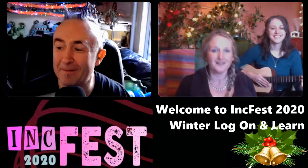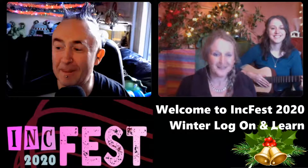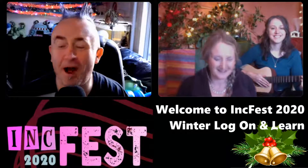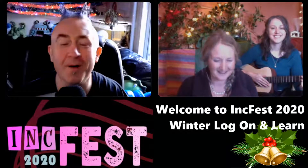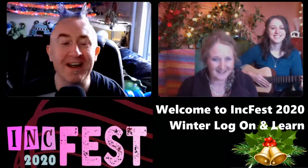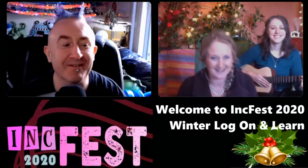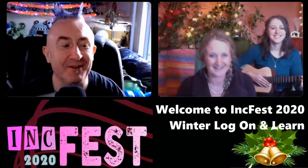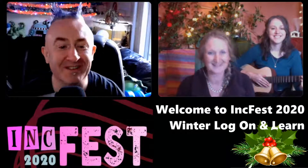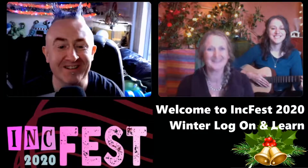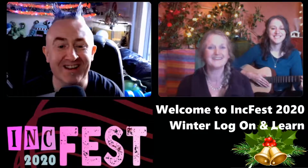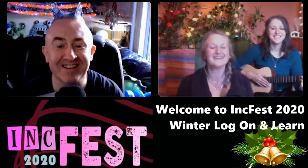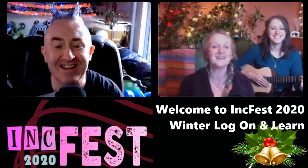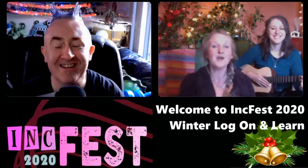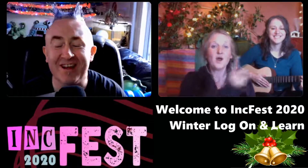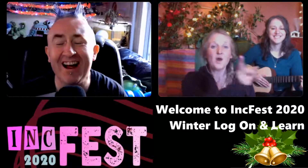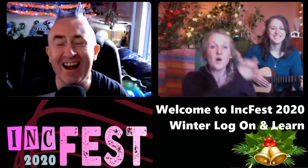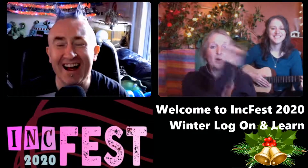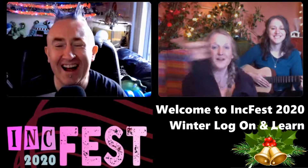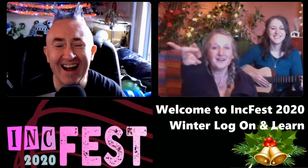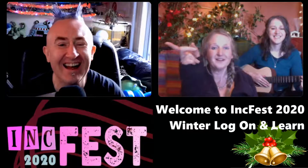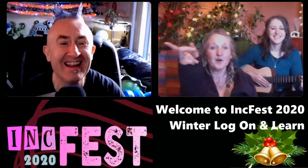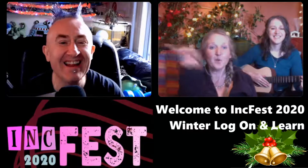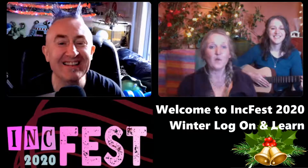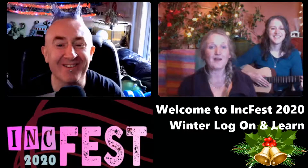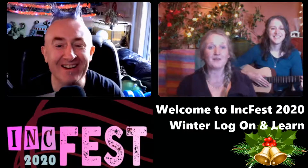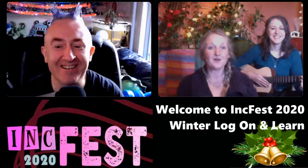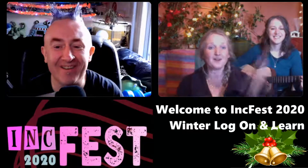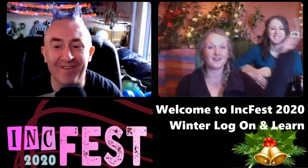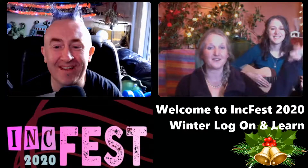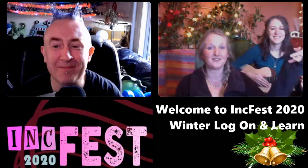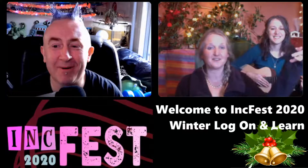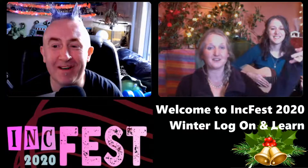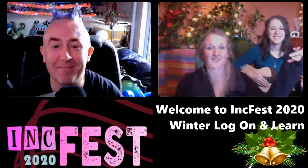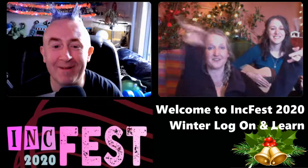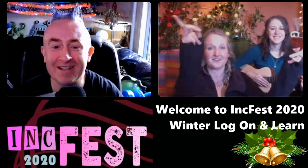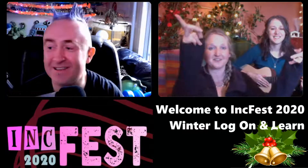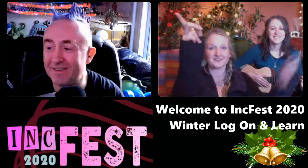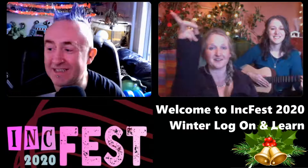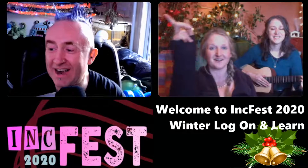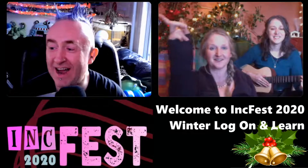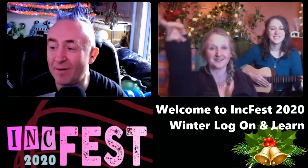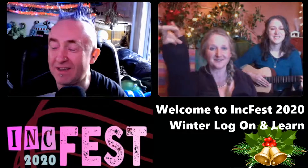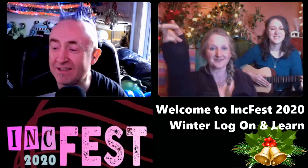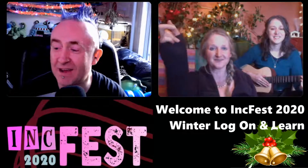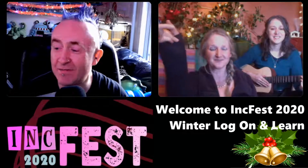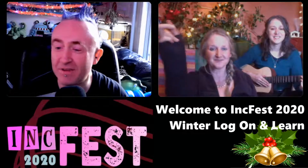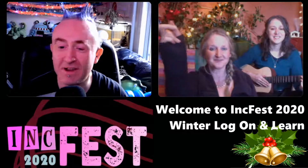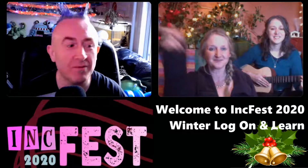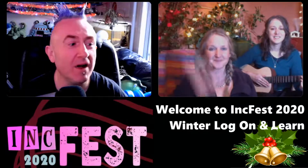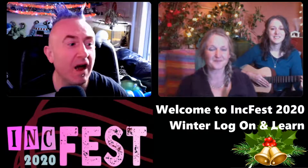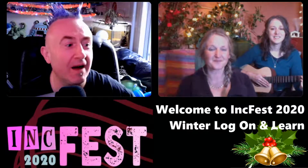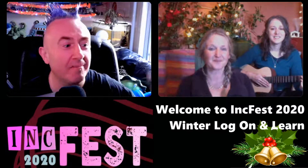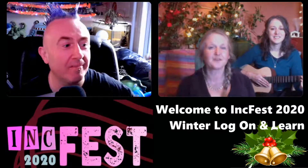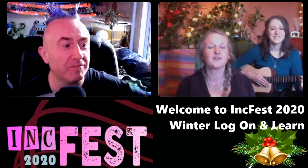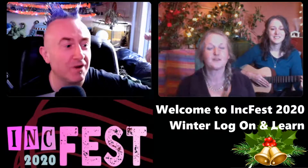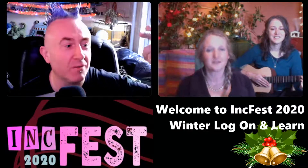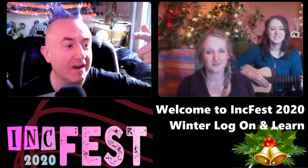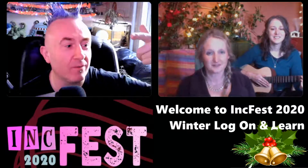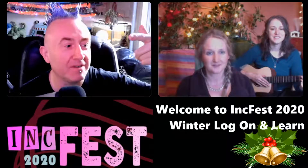I'm having to imagine them. Oh, yes, of course, because you can't see me. so we're doing all this by the magic of internet. How are things going for you? I'm trying to work out which side